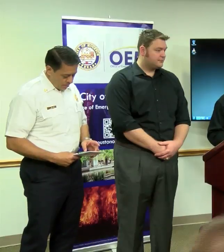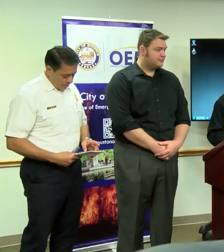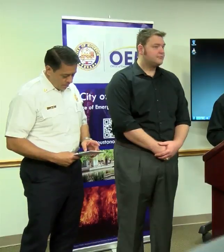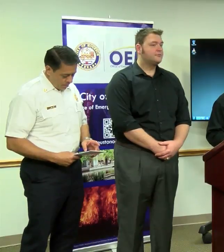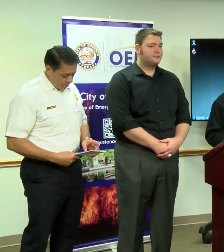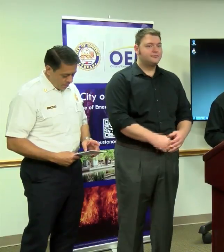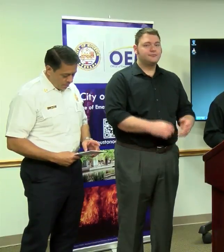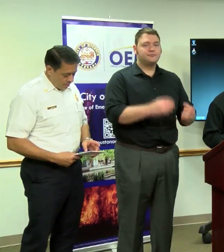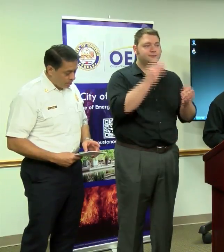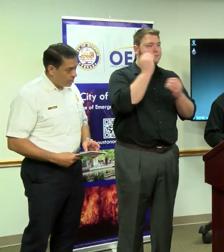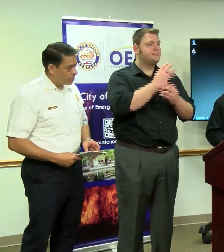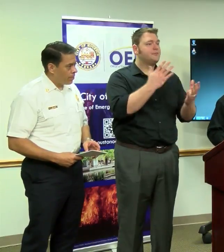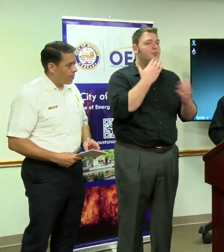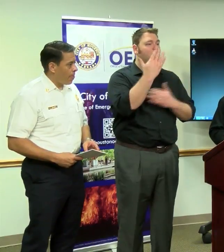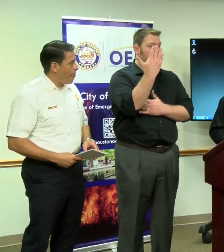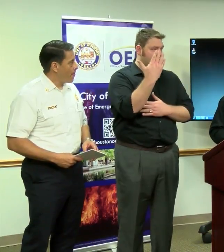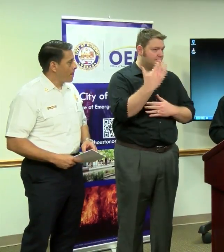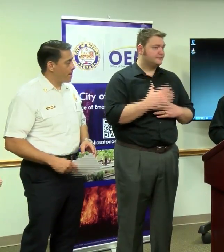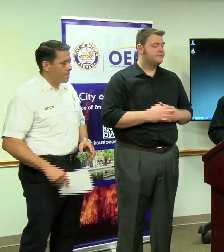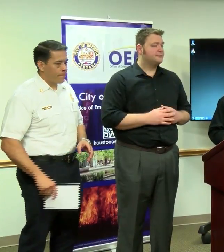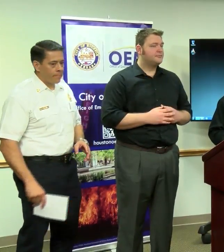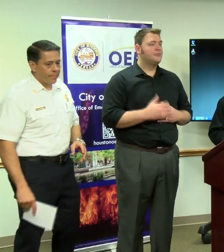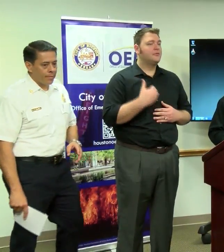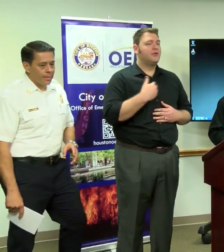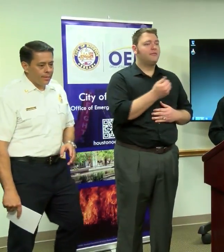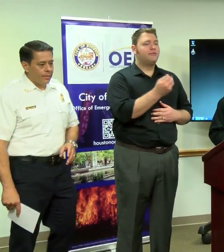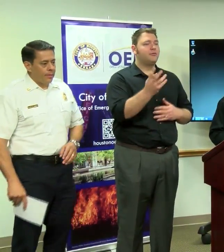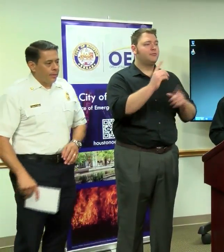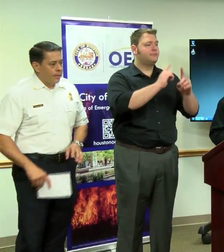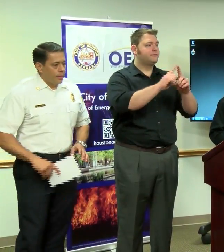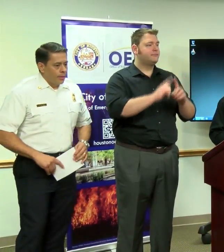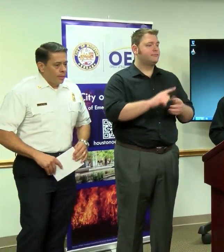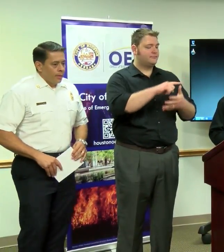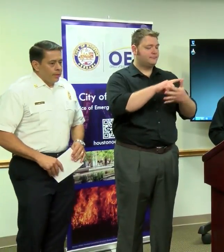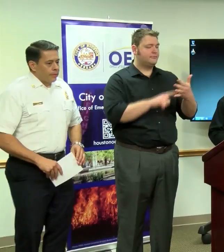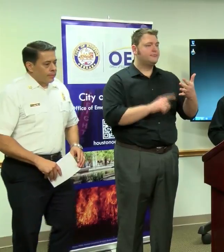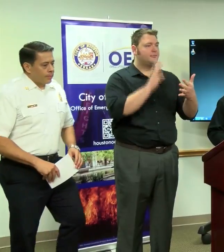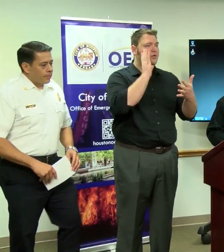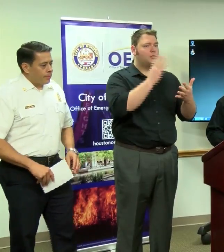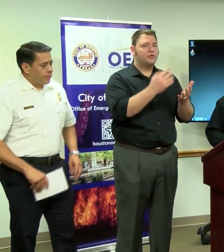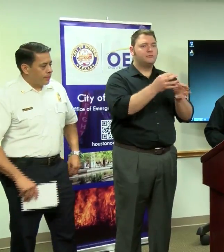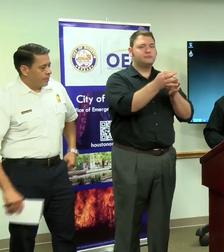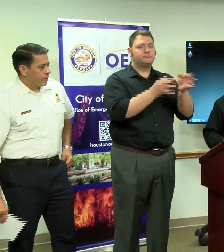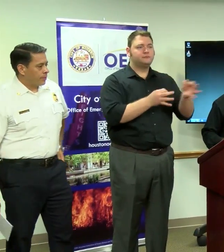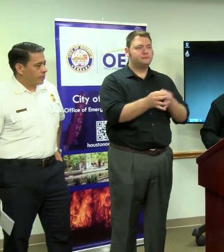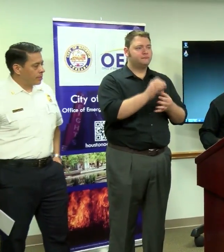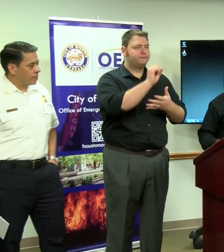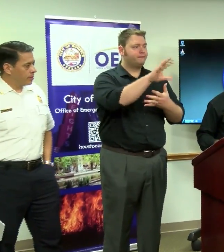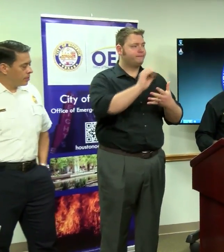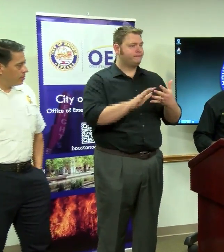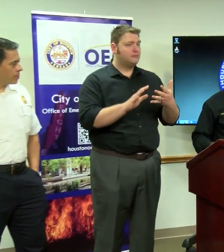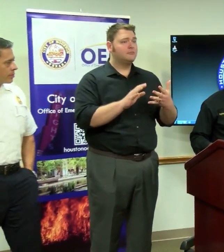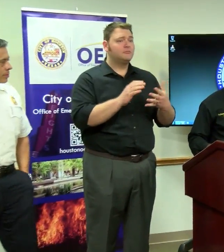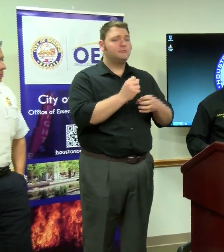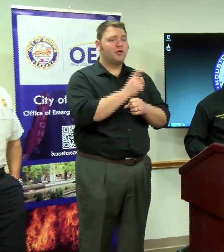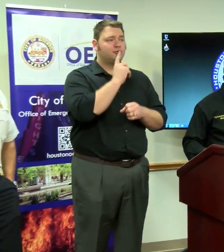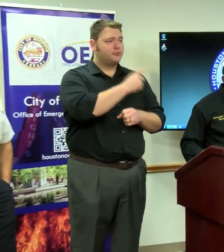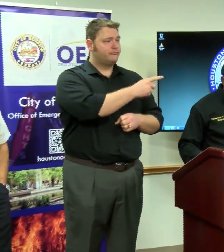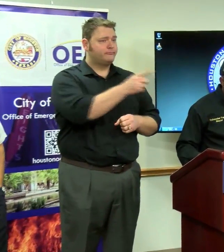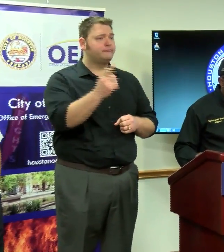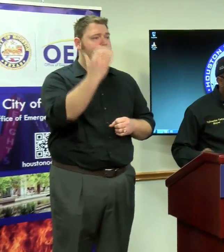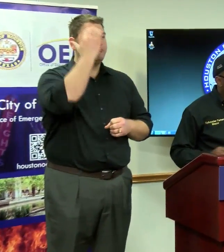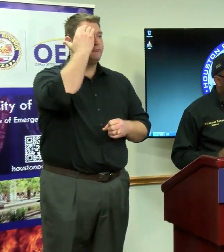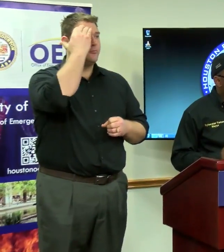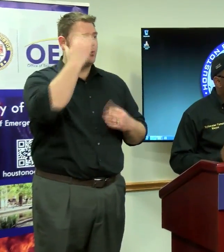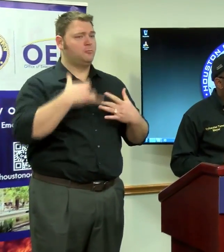Okay, let me say good morning. There are several things I want to address this morning in terms of just kind of bringing everyone up